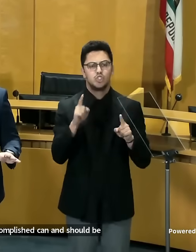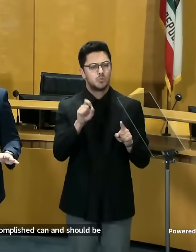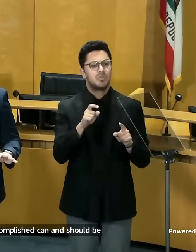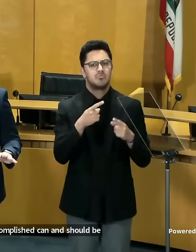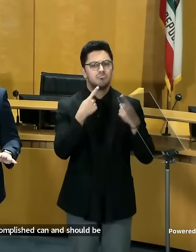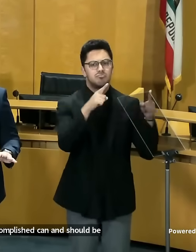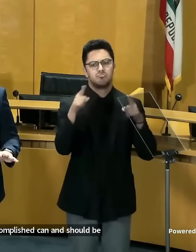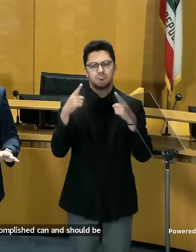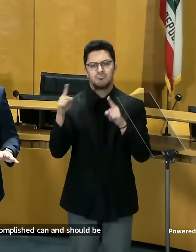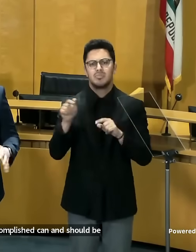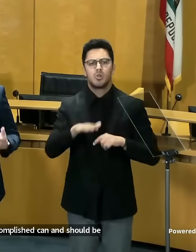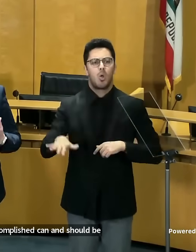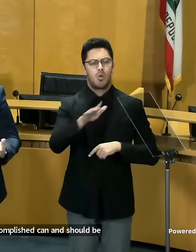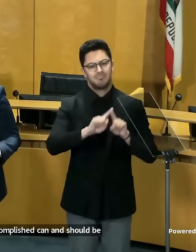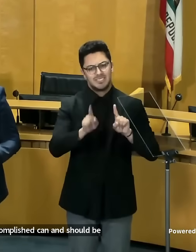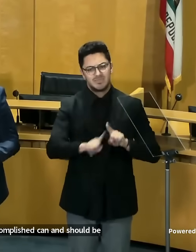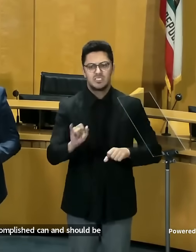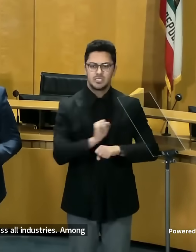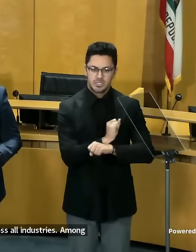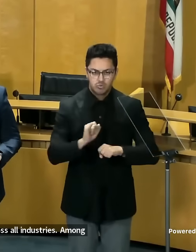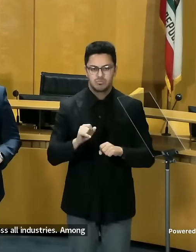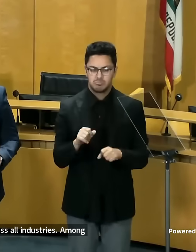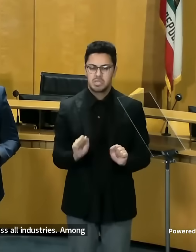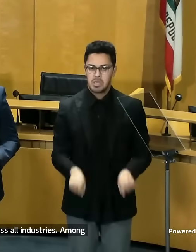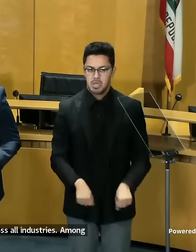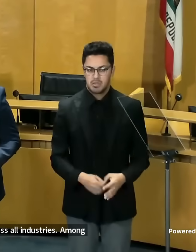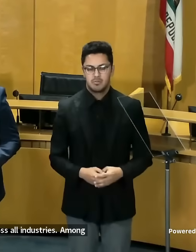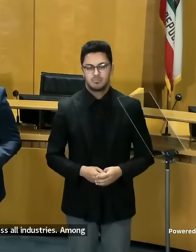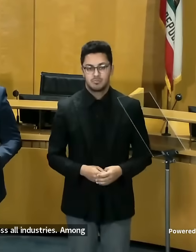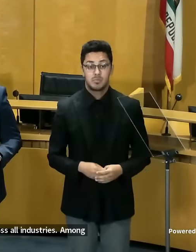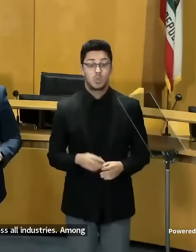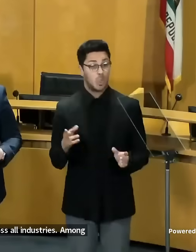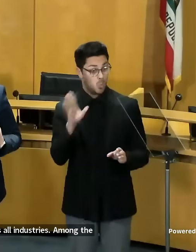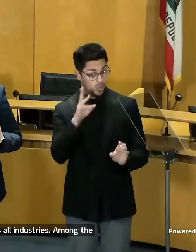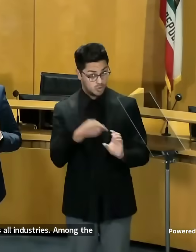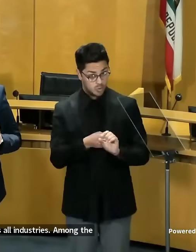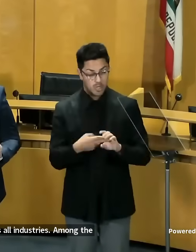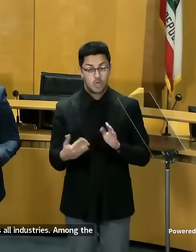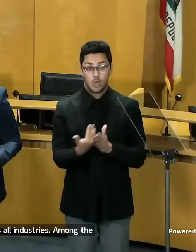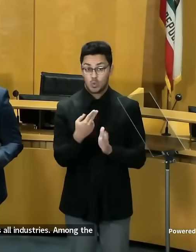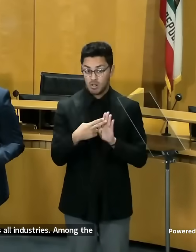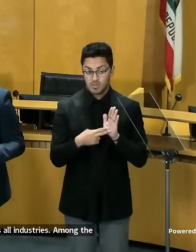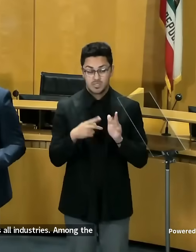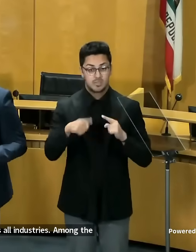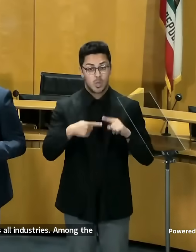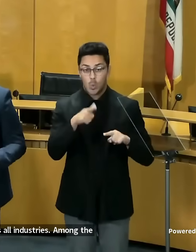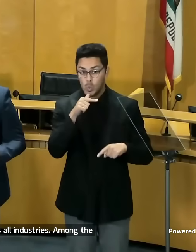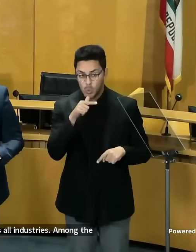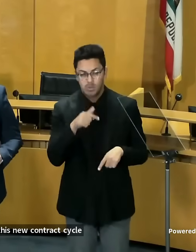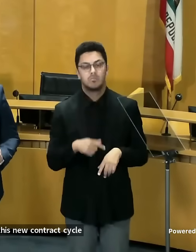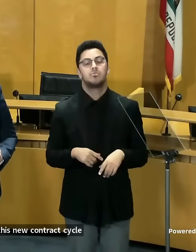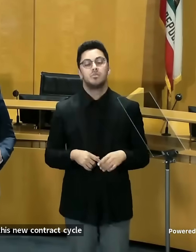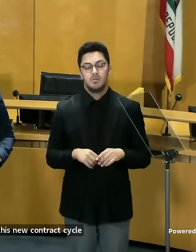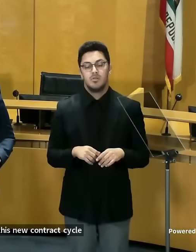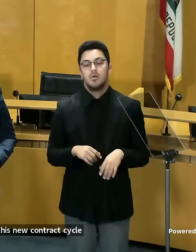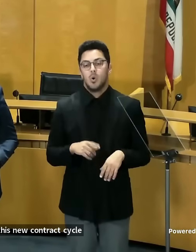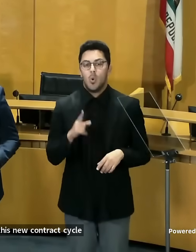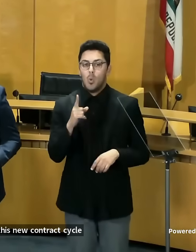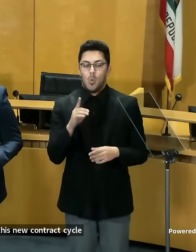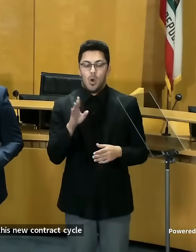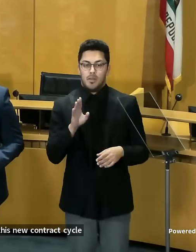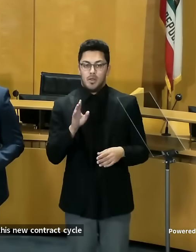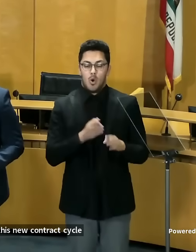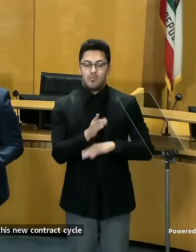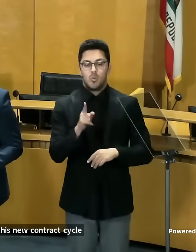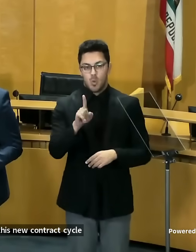all industries. Among the gains members will enjoy in this new contract cycle are One, more than $1 billion in new